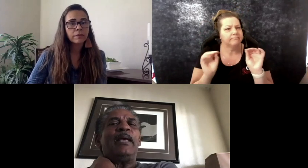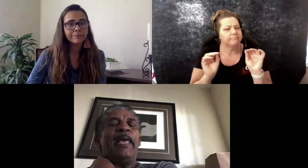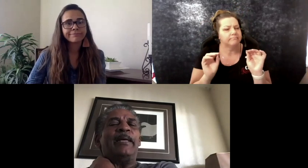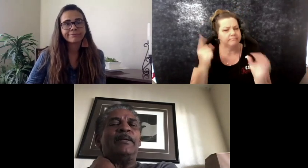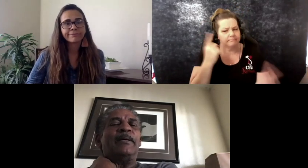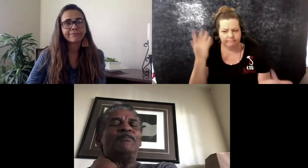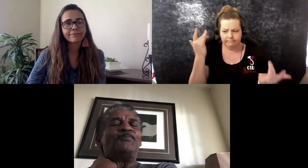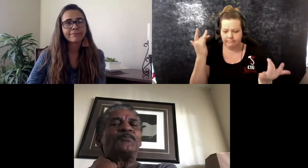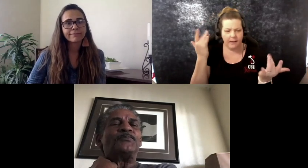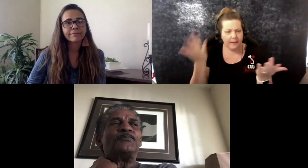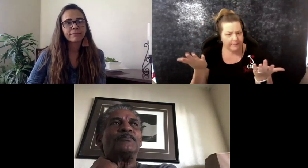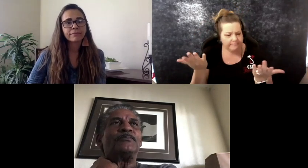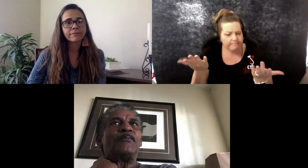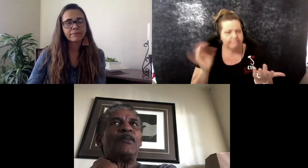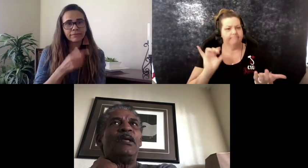and